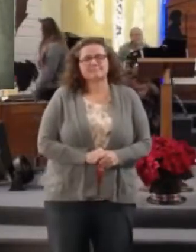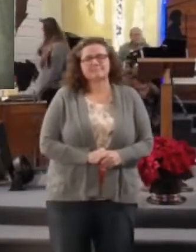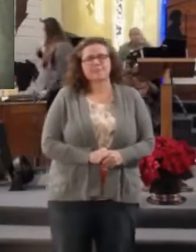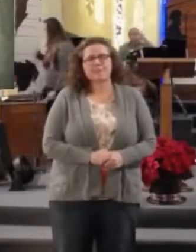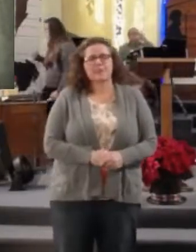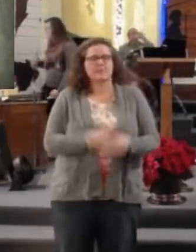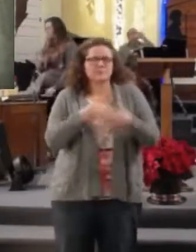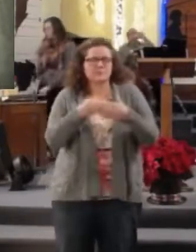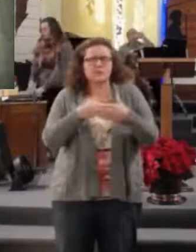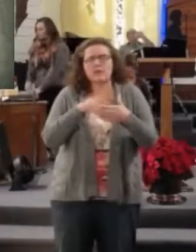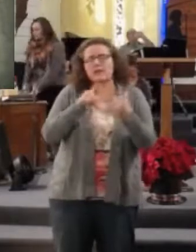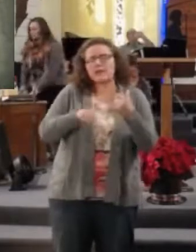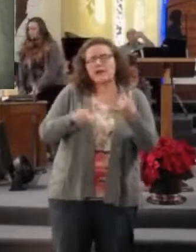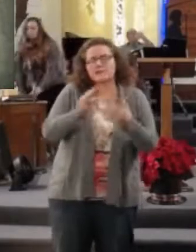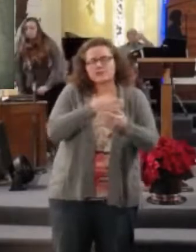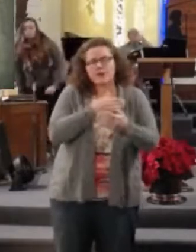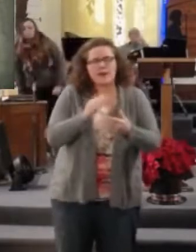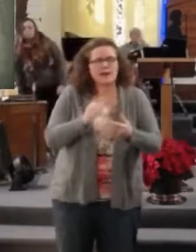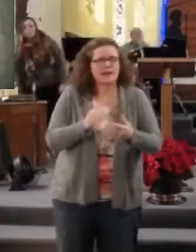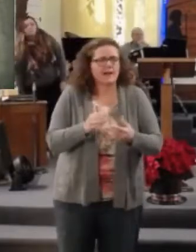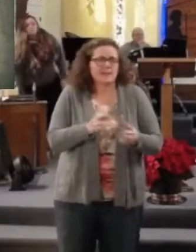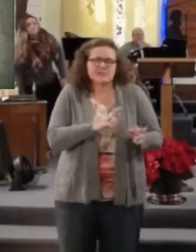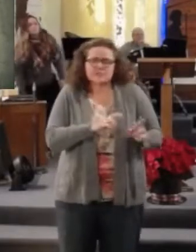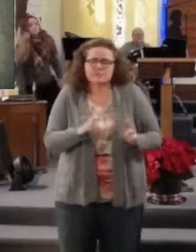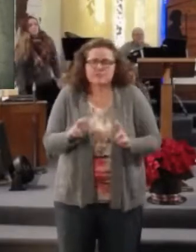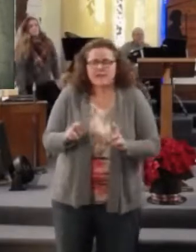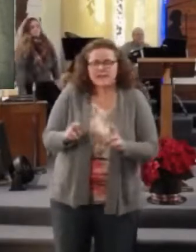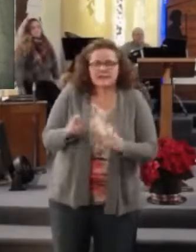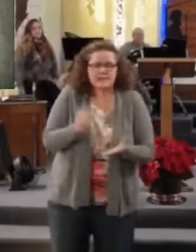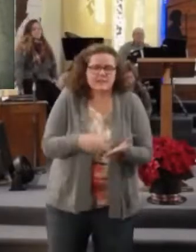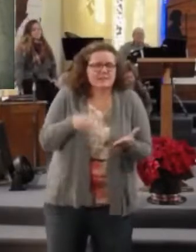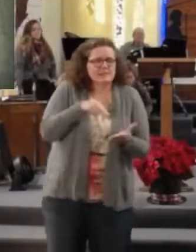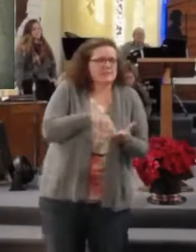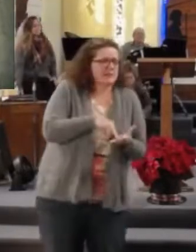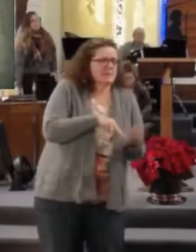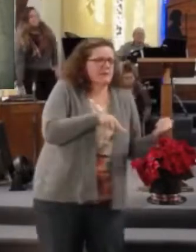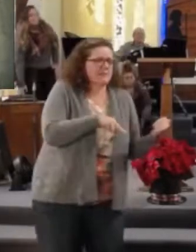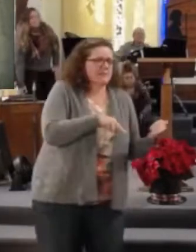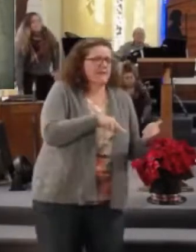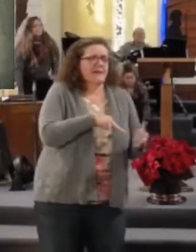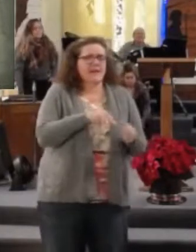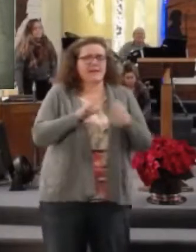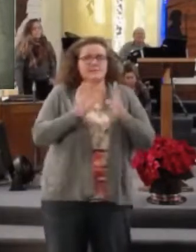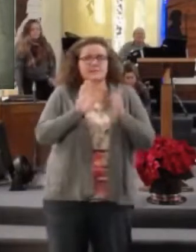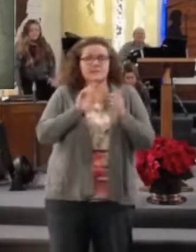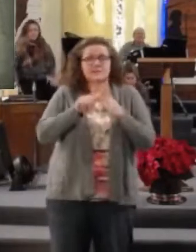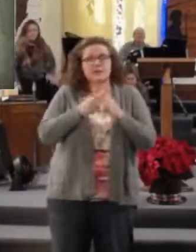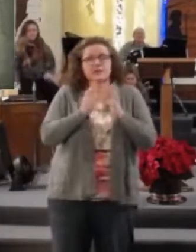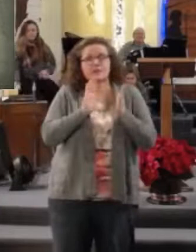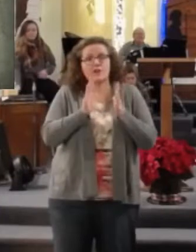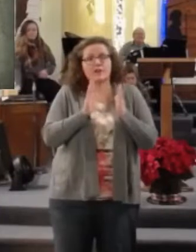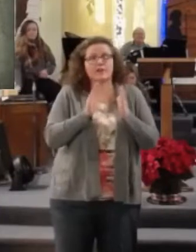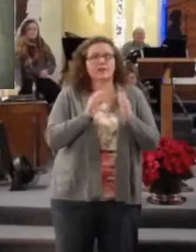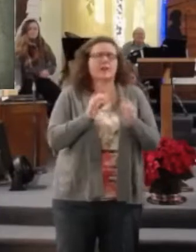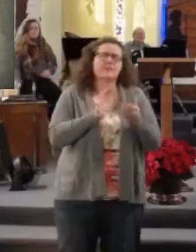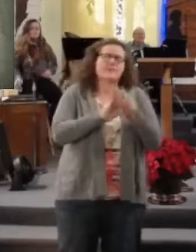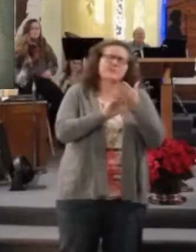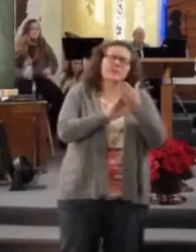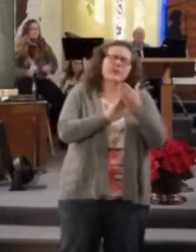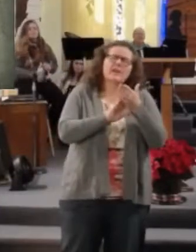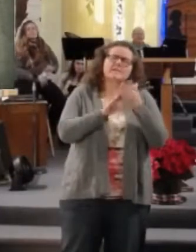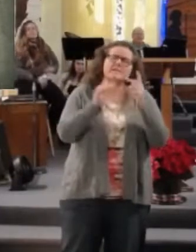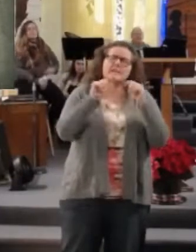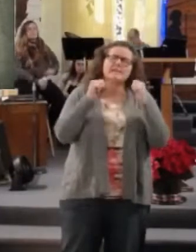Just before the last song, I was ready to jump up here and do my time because the praise team really gets